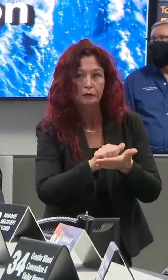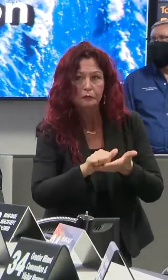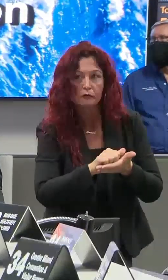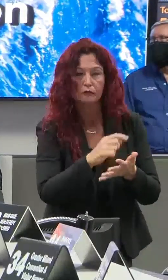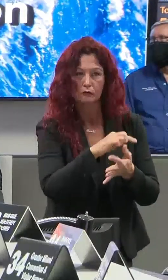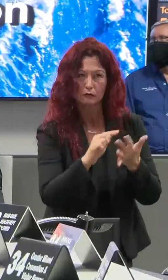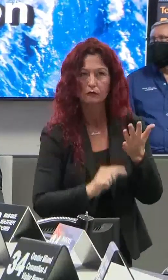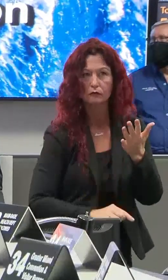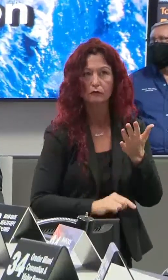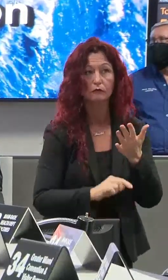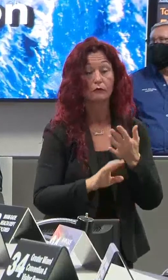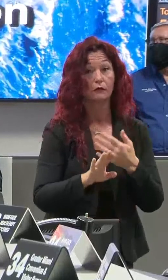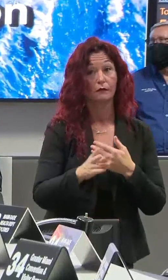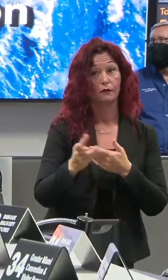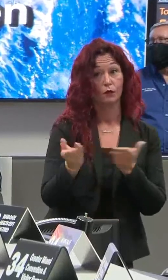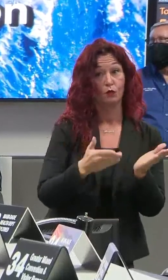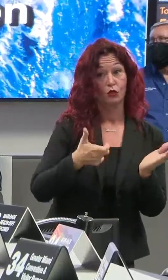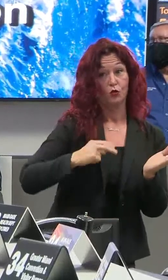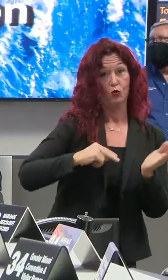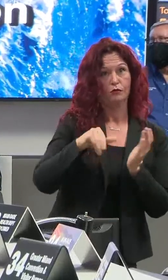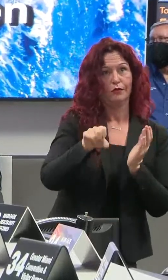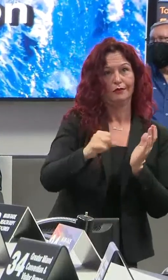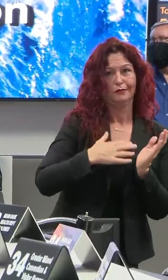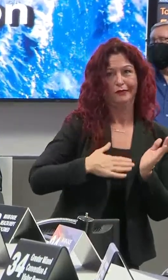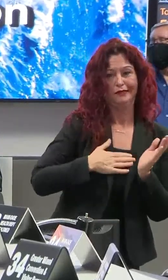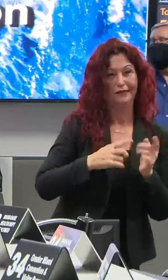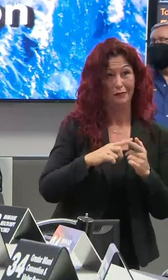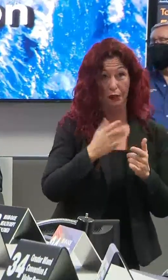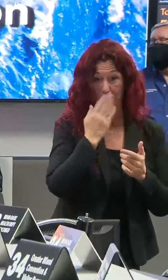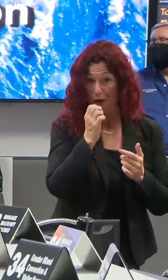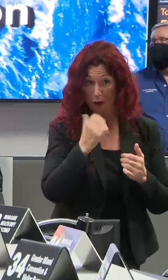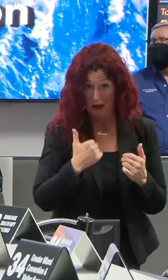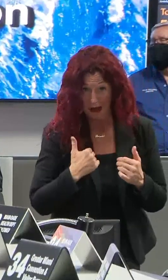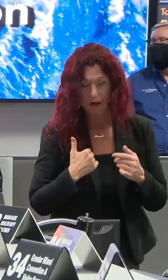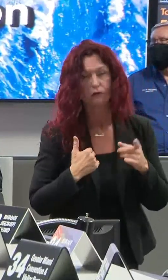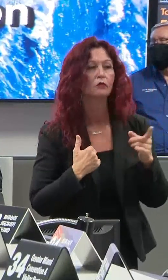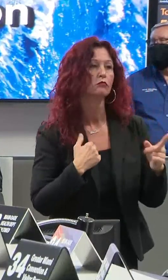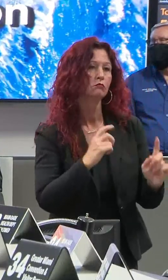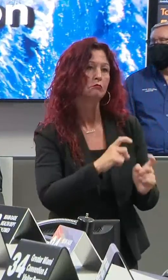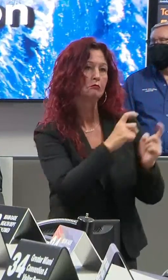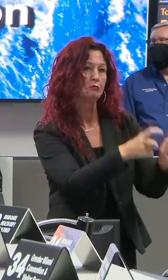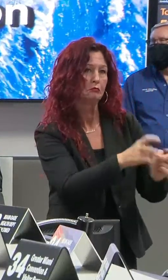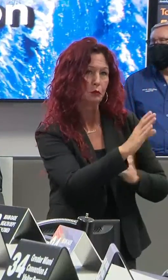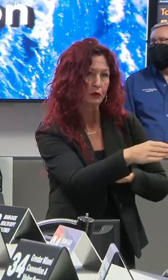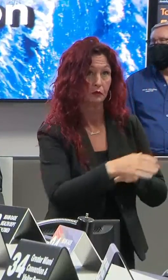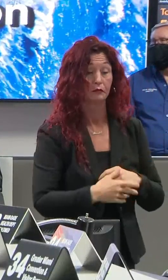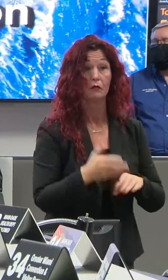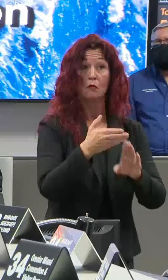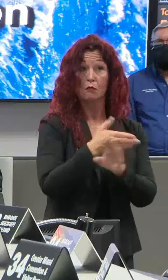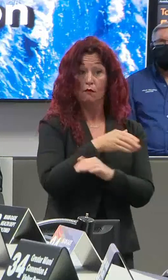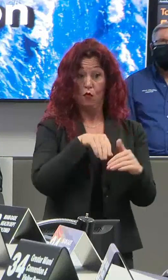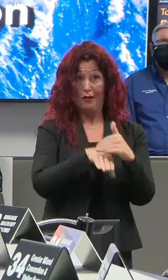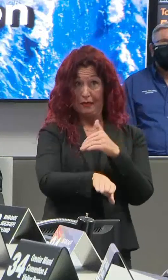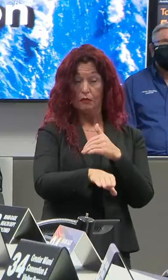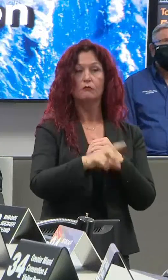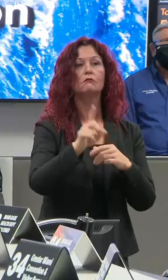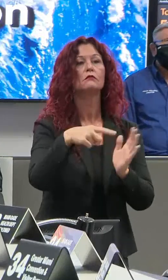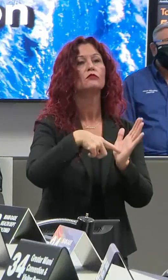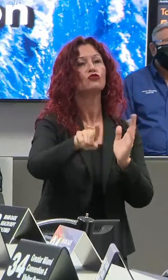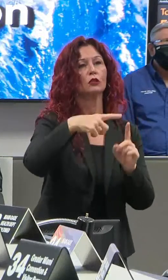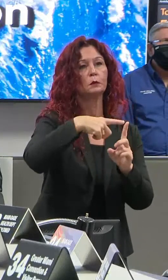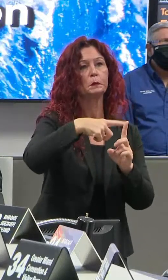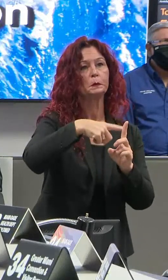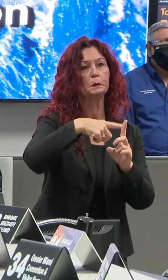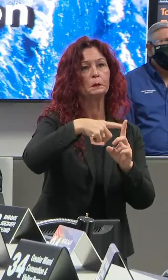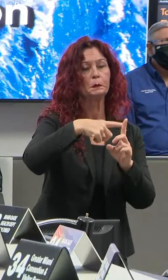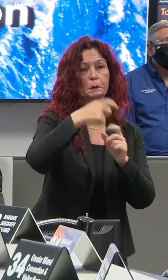can always bring your own as well. Everyone will also be screened. Their temperatures will be taken, and they will be asked about any symptoms